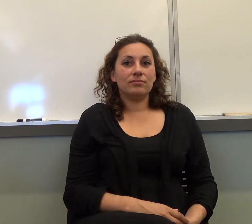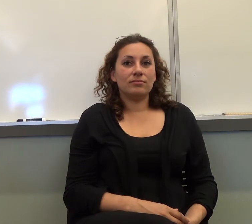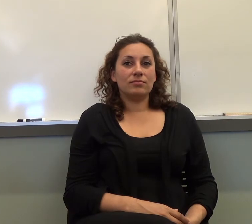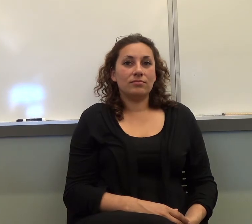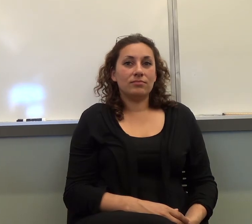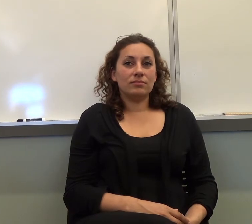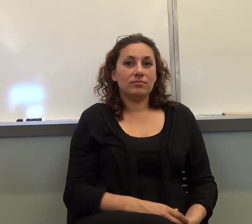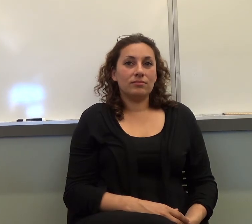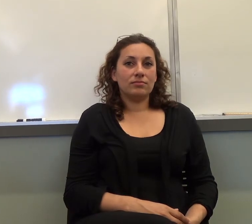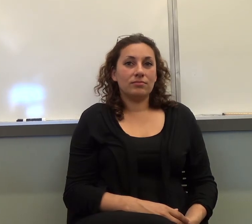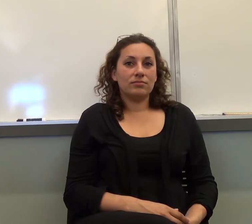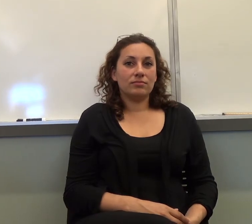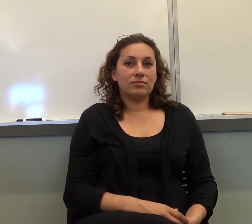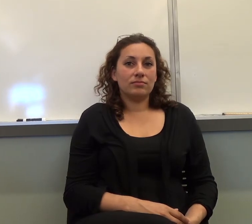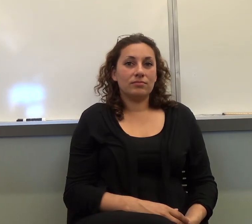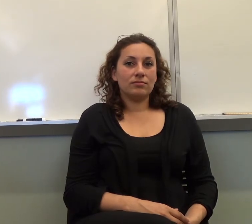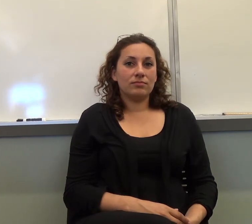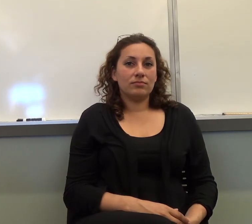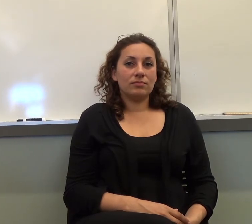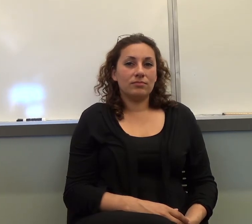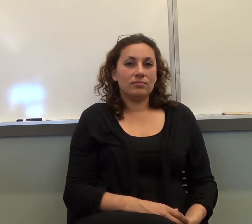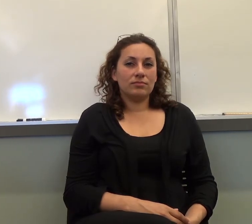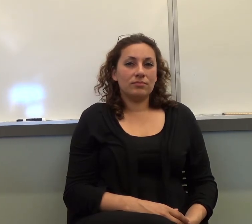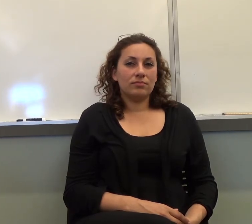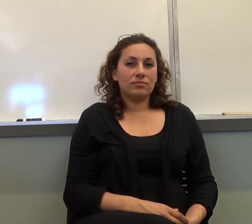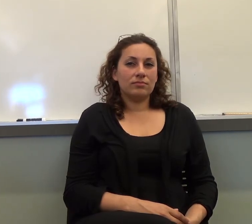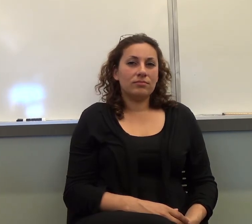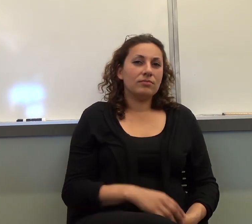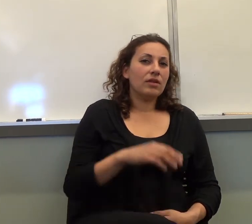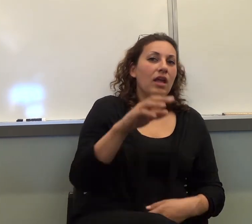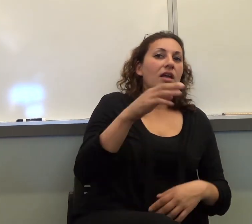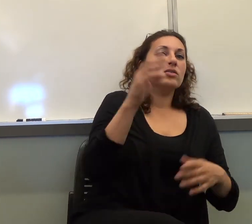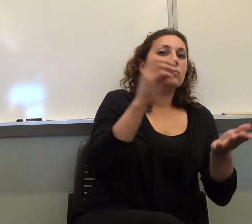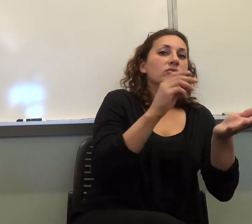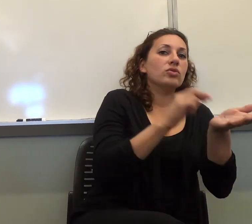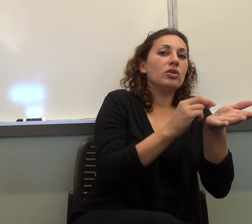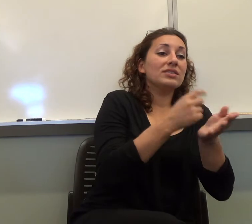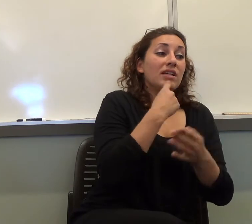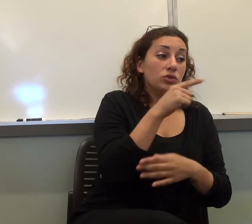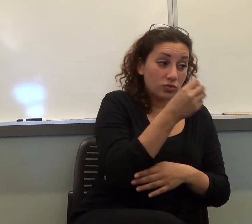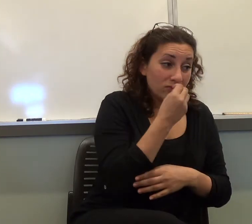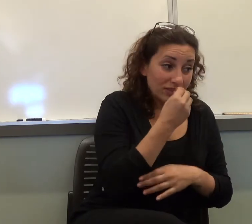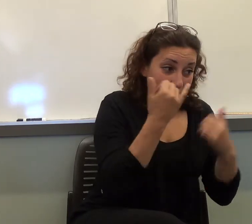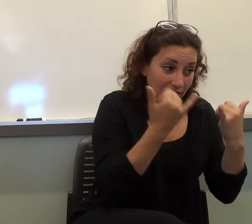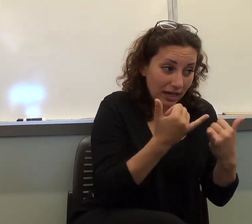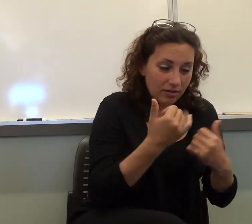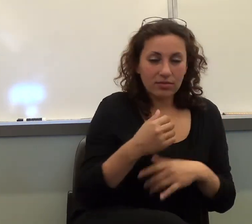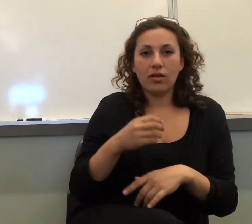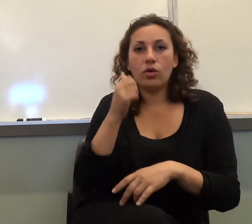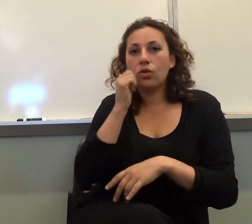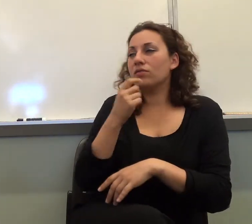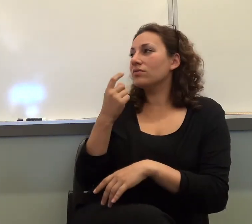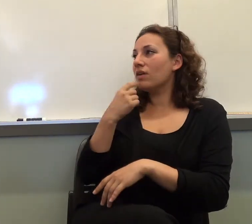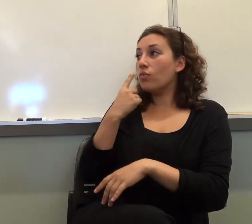Yeah. Have you eaten today? We just gave her some. And 911 was called?